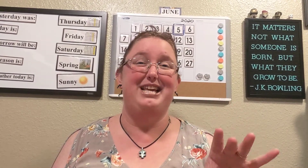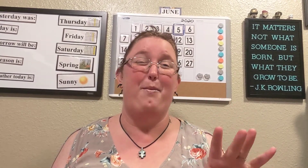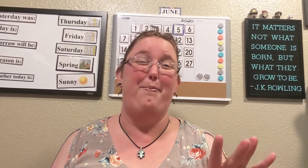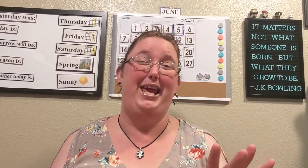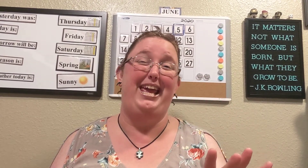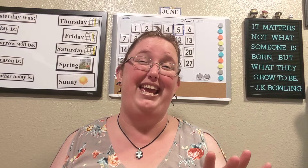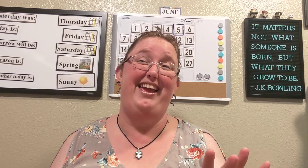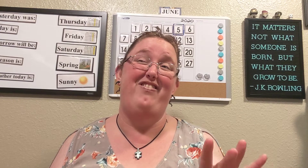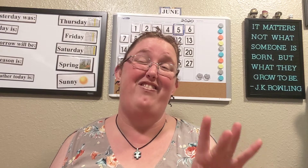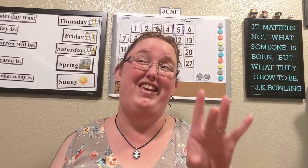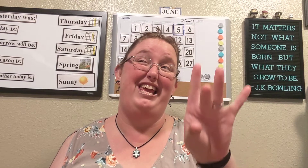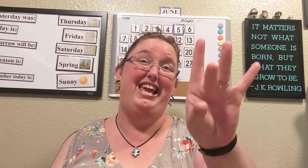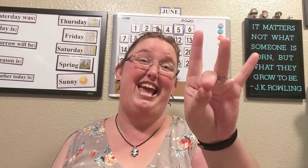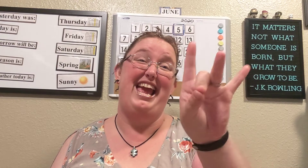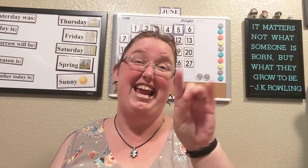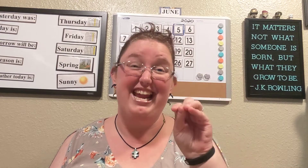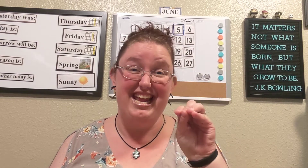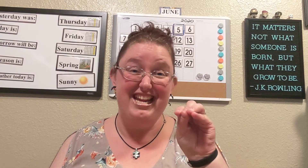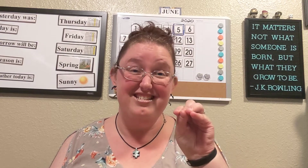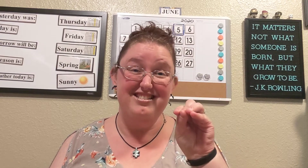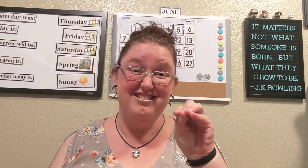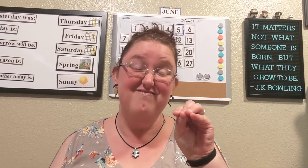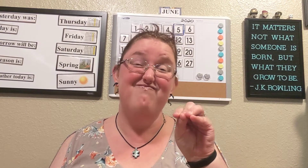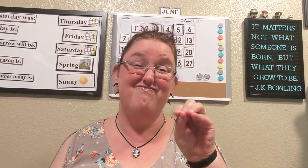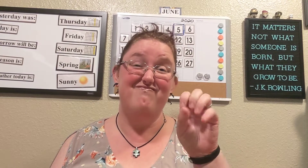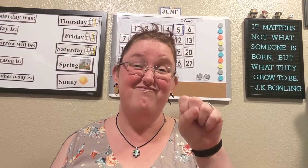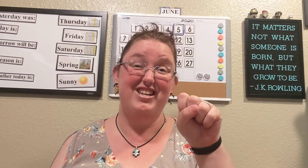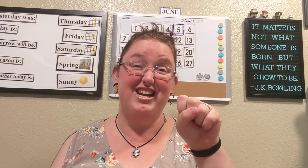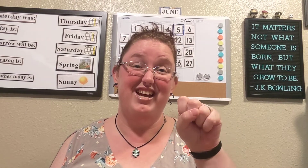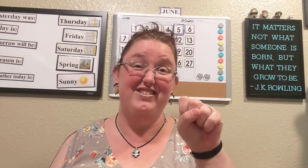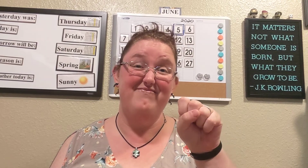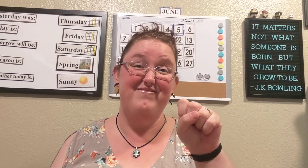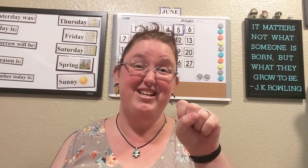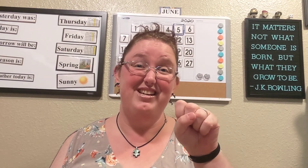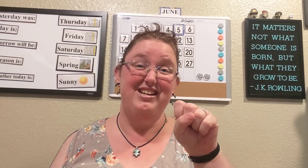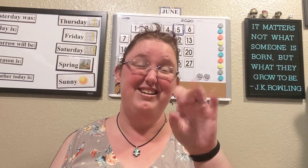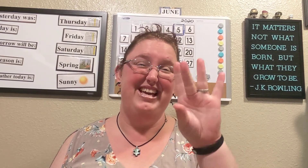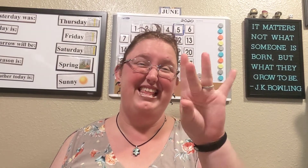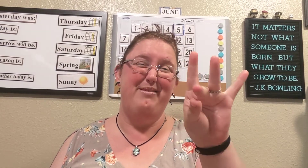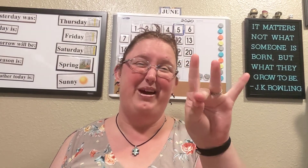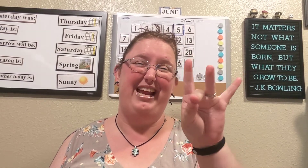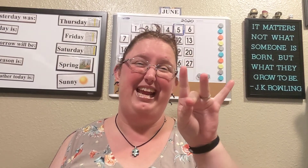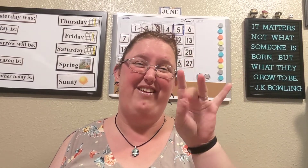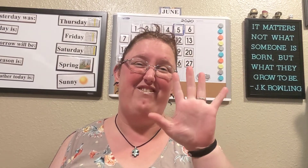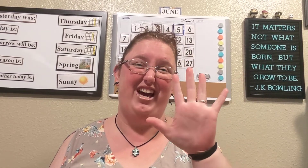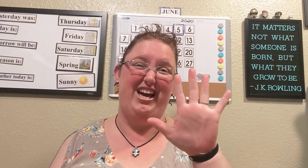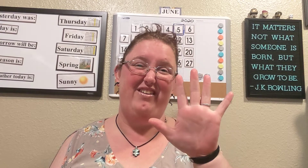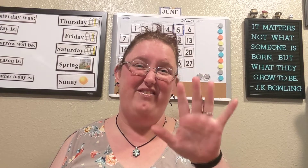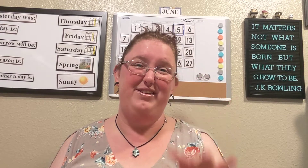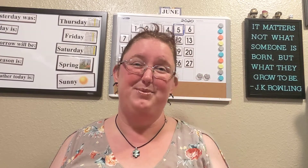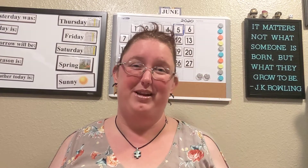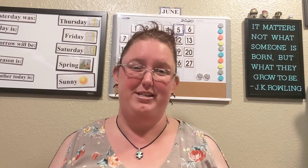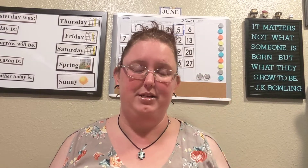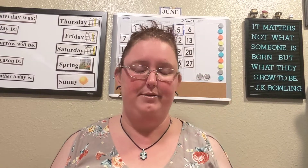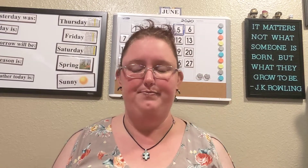gonna be in the 80s. Yeah, I think about 85 is what I saw.